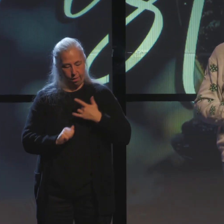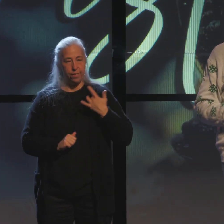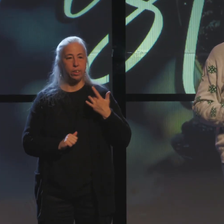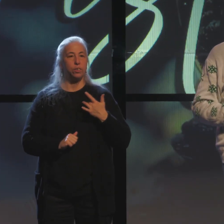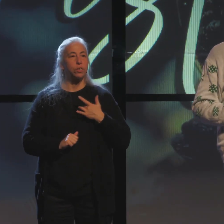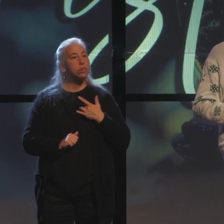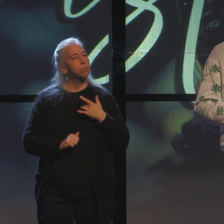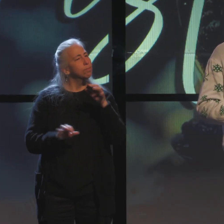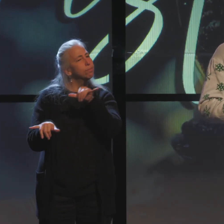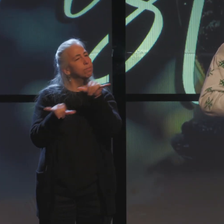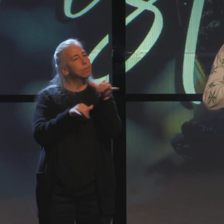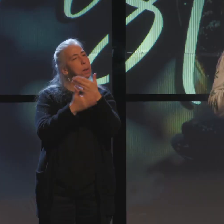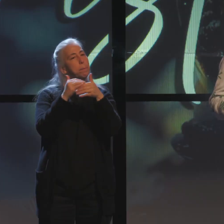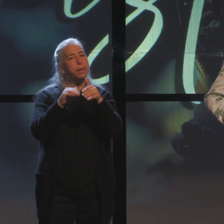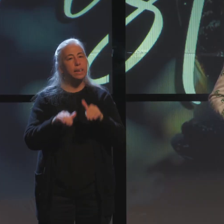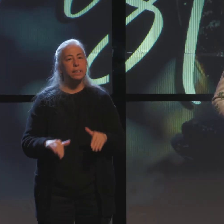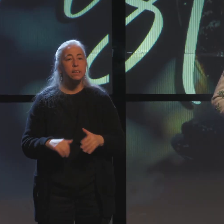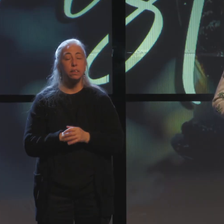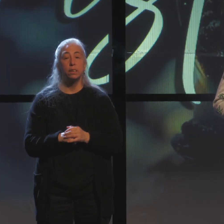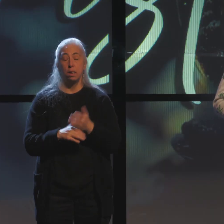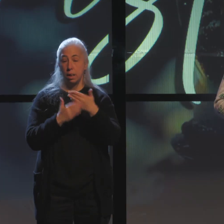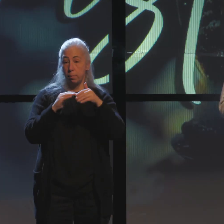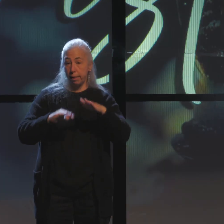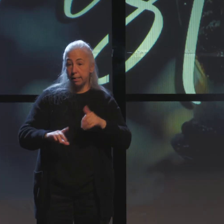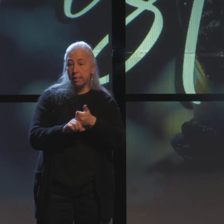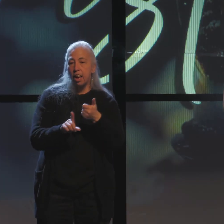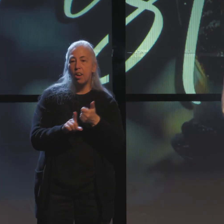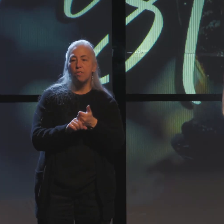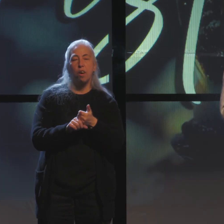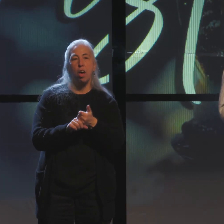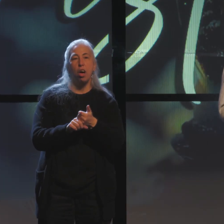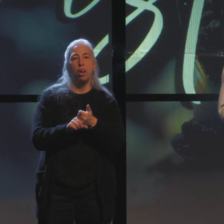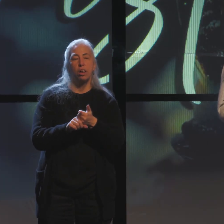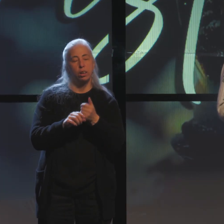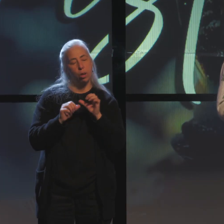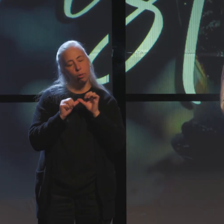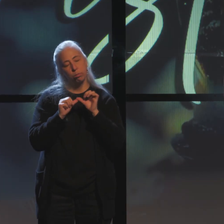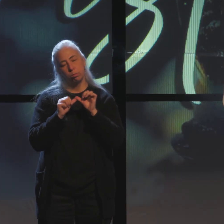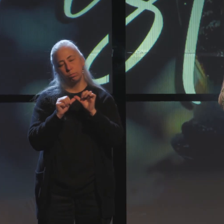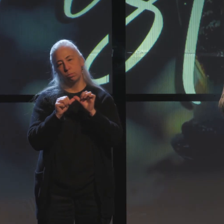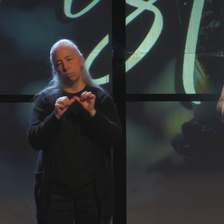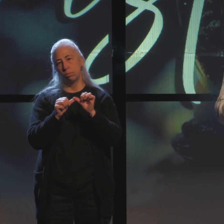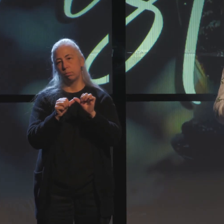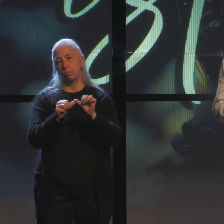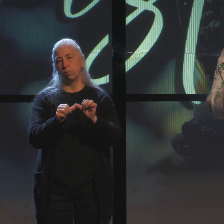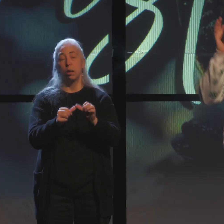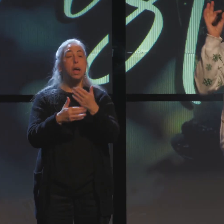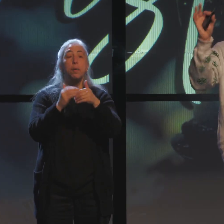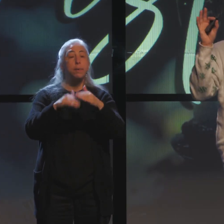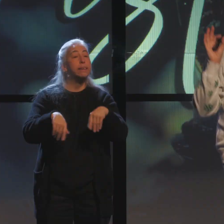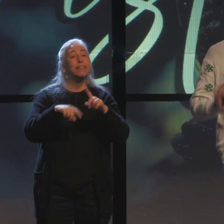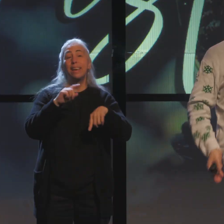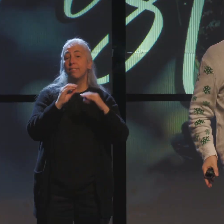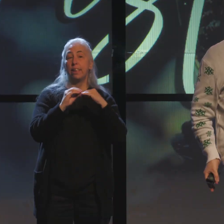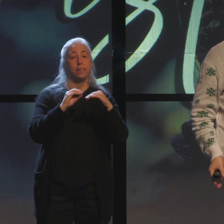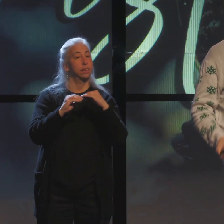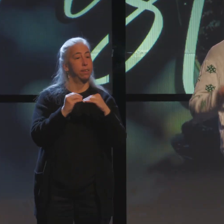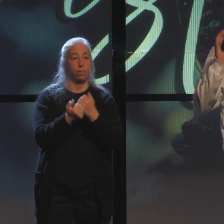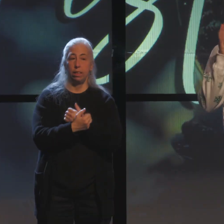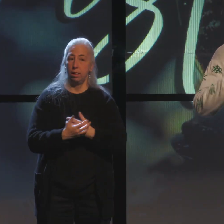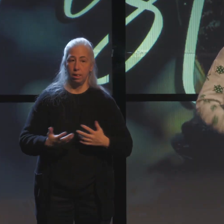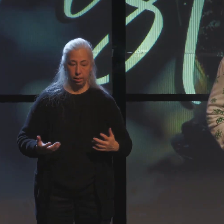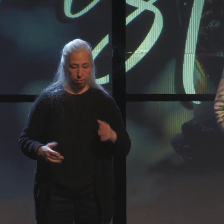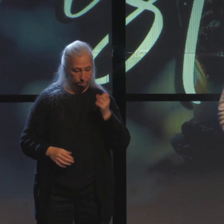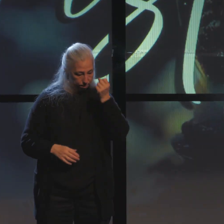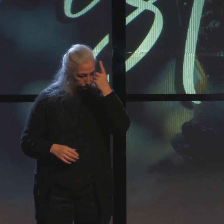works. It's not flashy, but it's faithful. It doesn't fix every problem. Here's what I can promise you